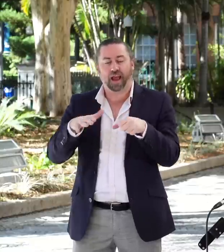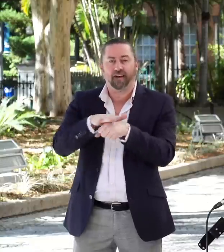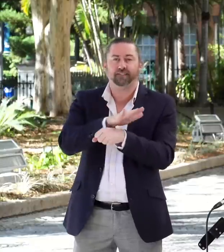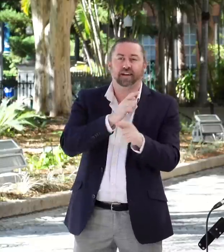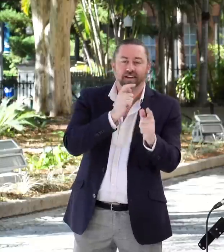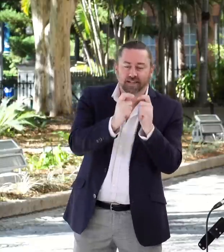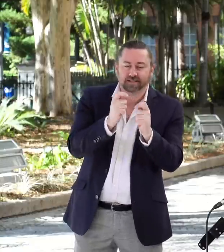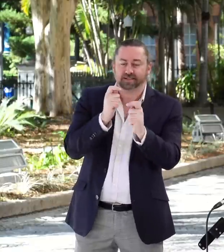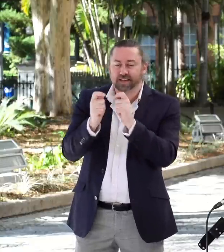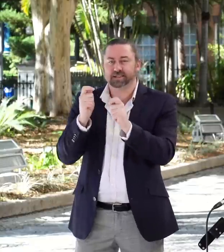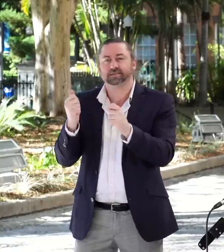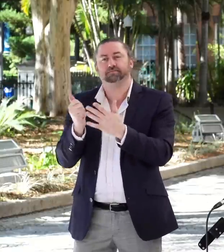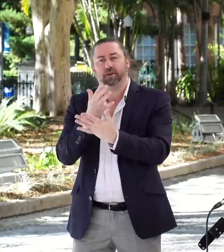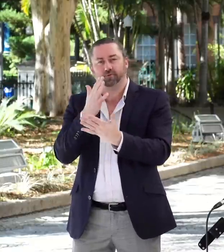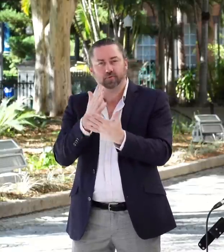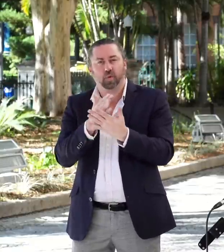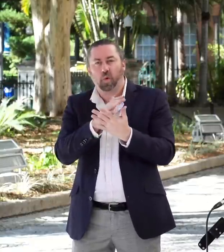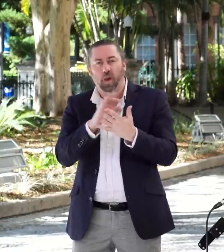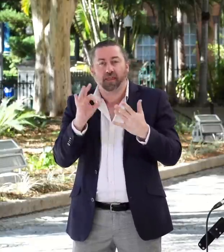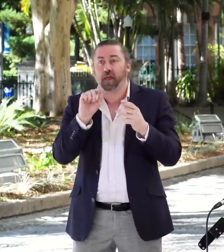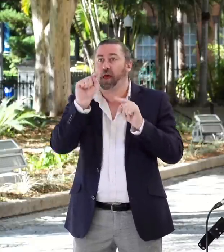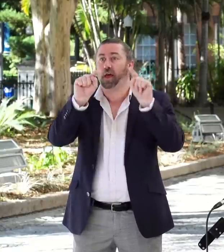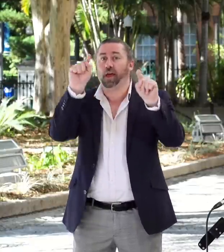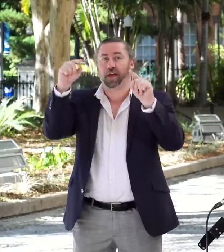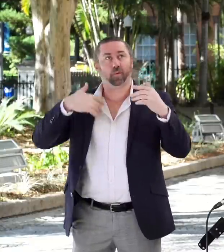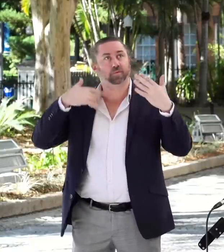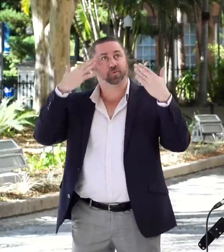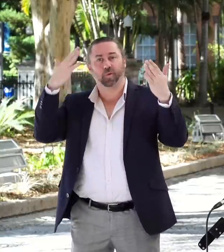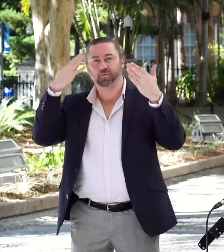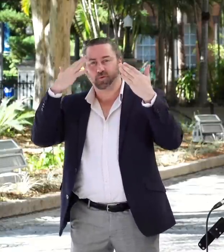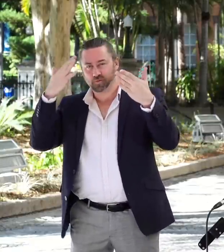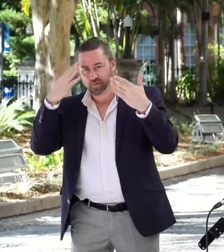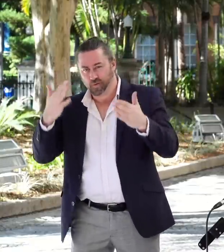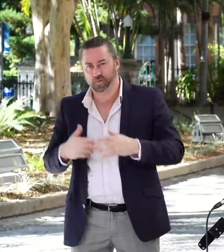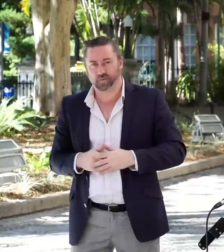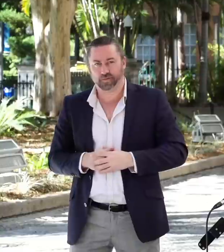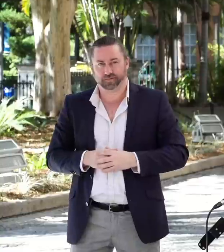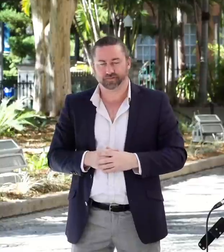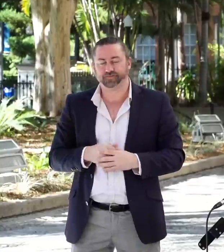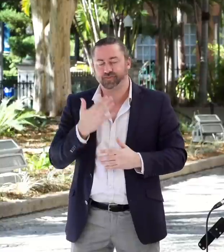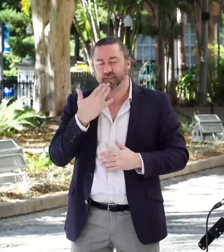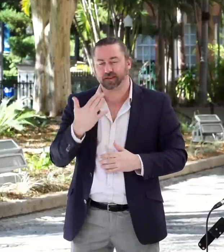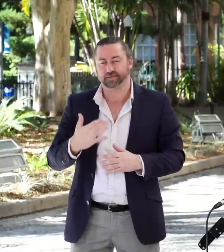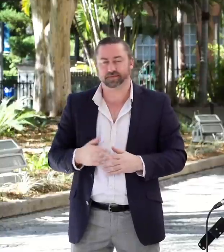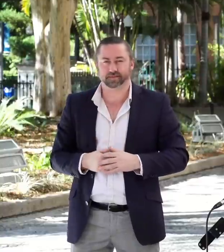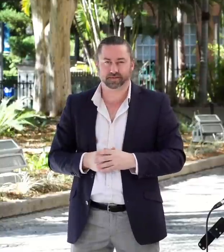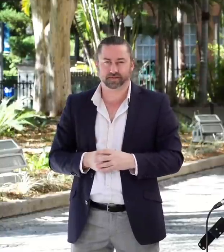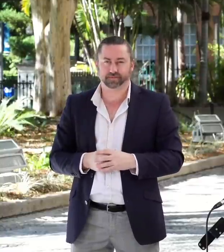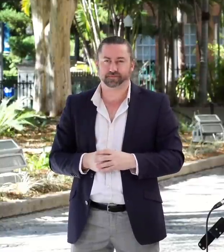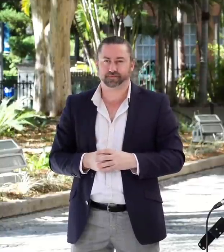can work out if we've got any other chains of transmission happening in our state. Thank you.